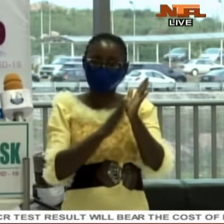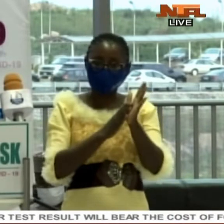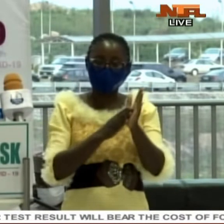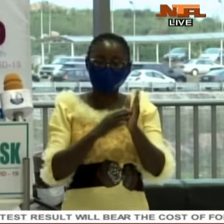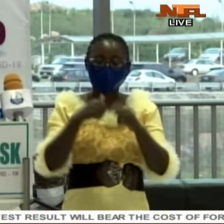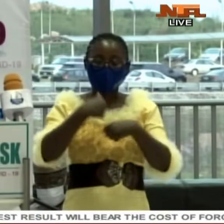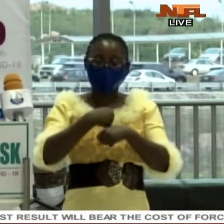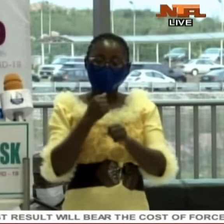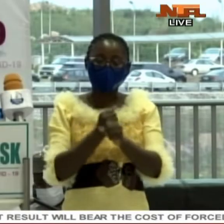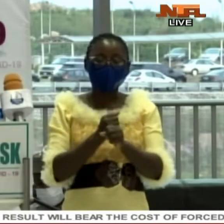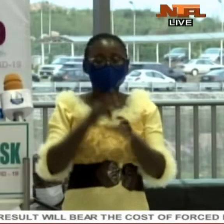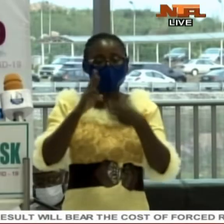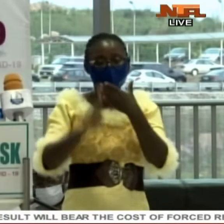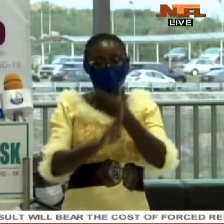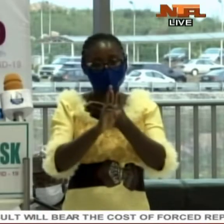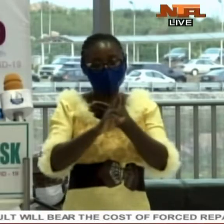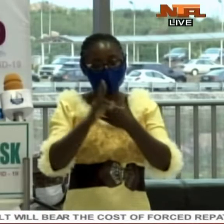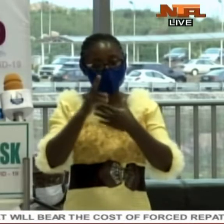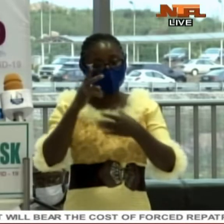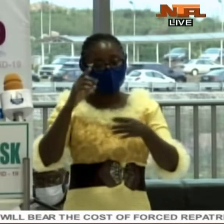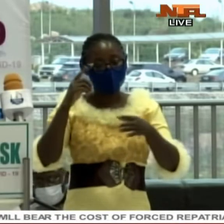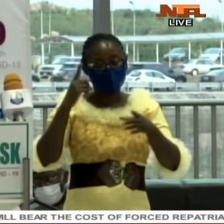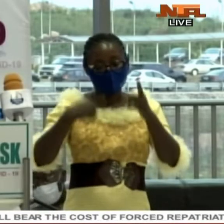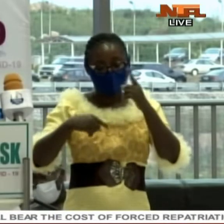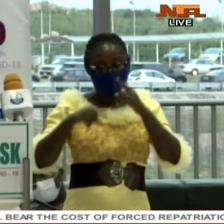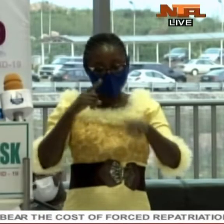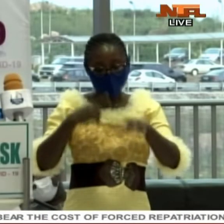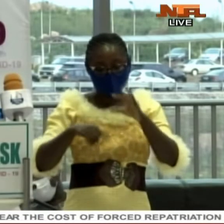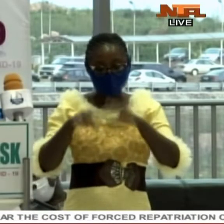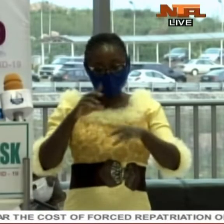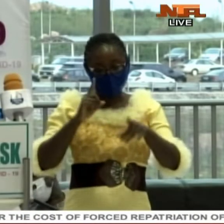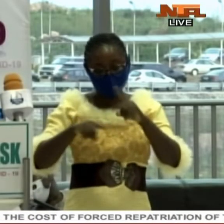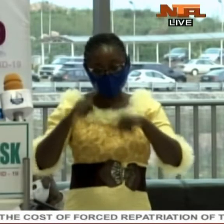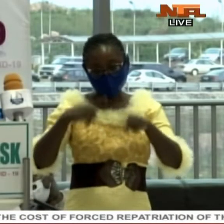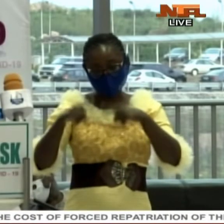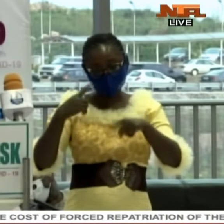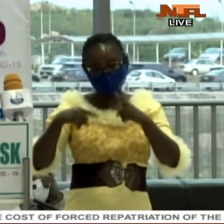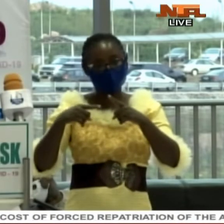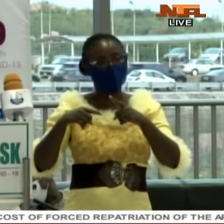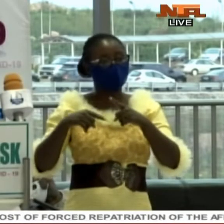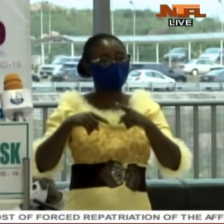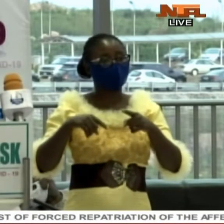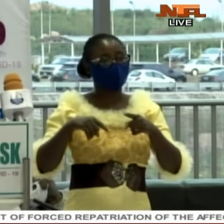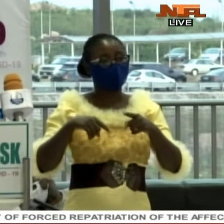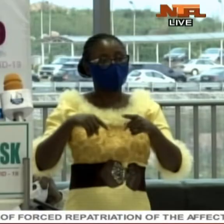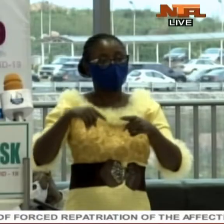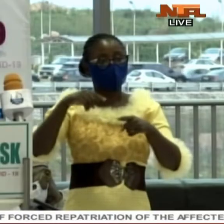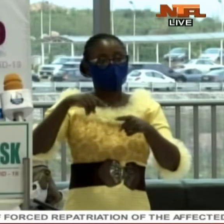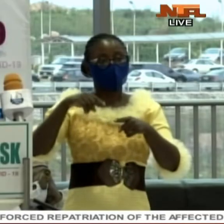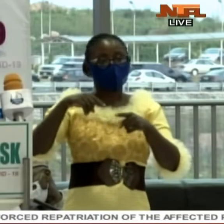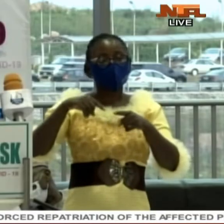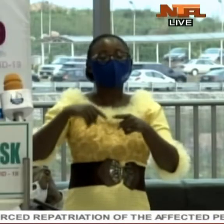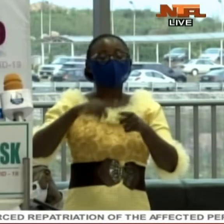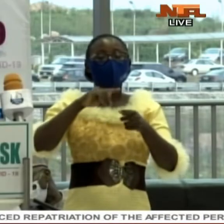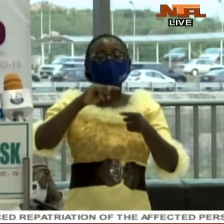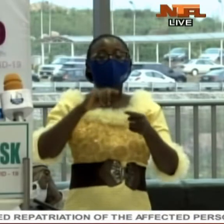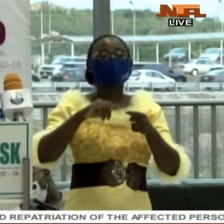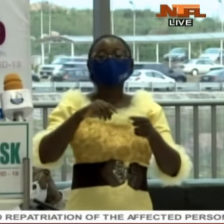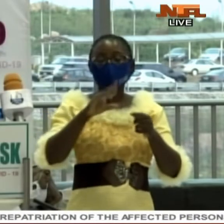risk assessment, find out, do they have running water? Do they have access to face masks? Can